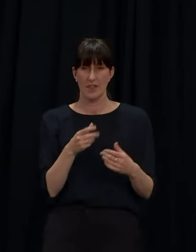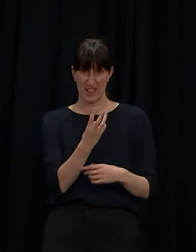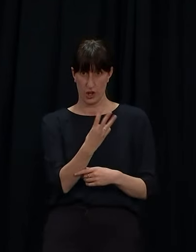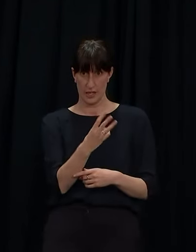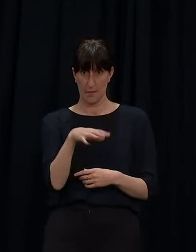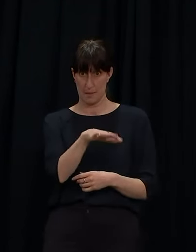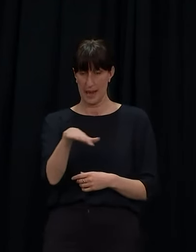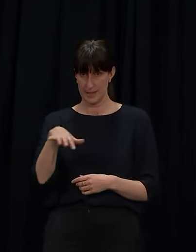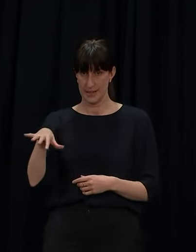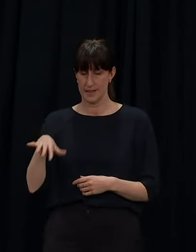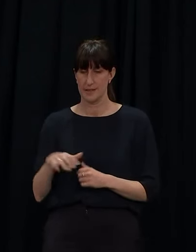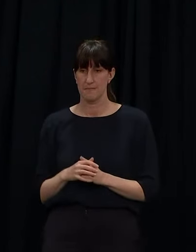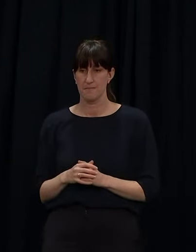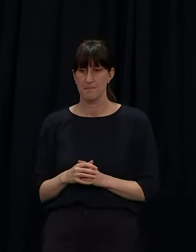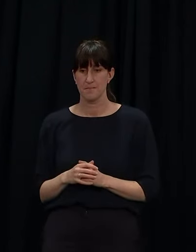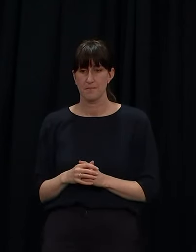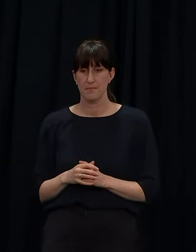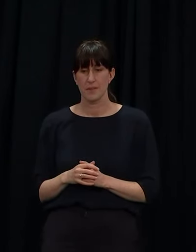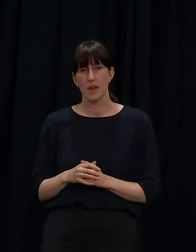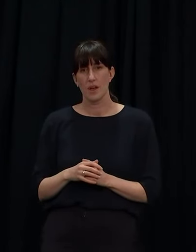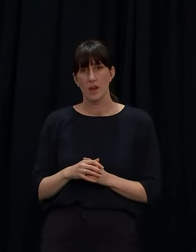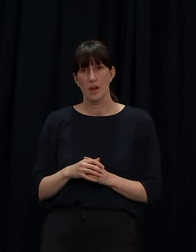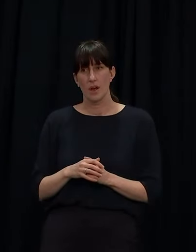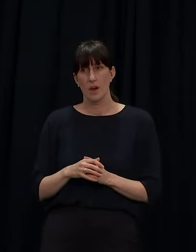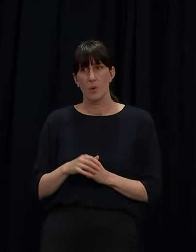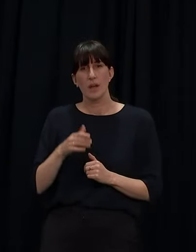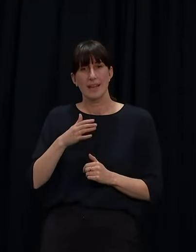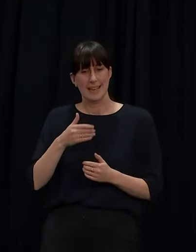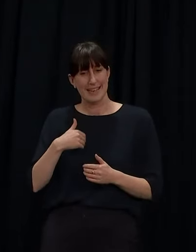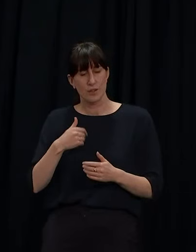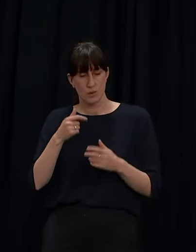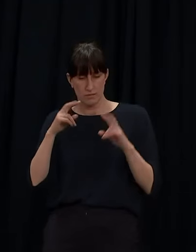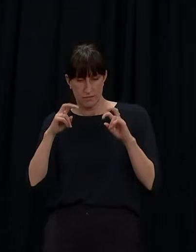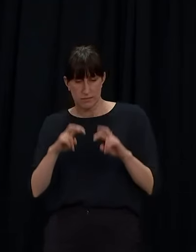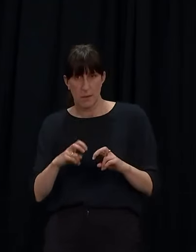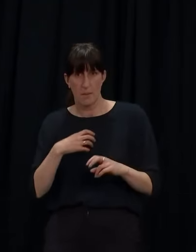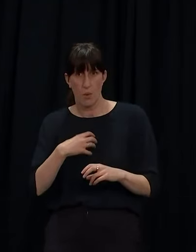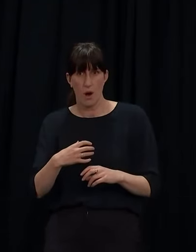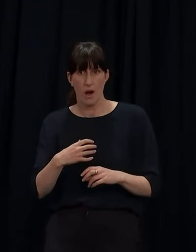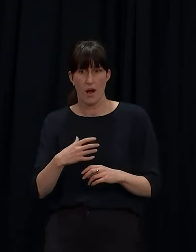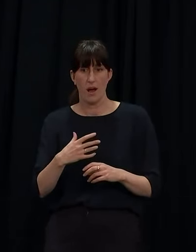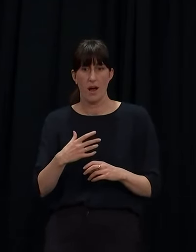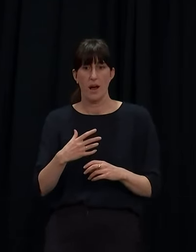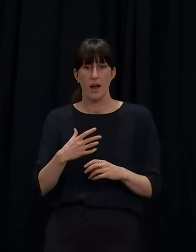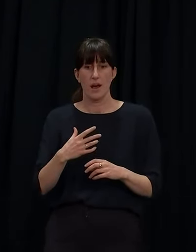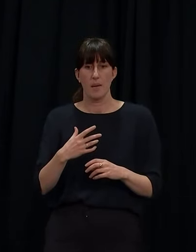or not where that transmission occurred, they were known contacts for one another.